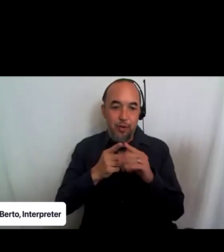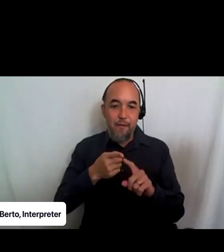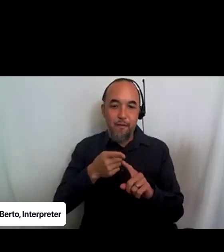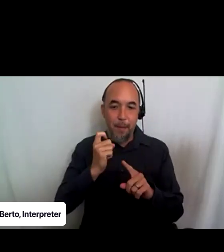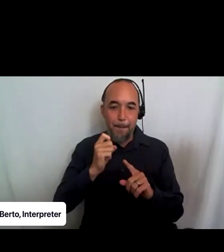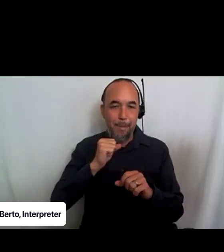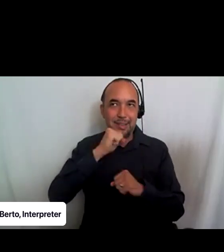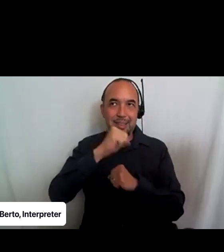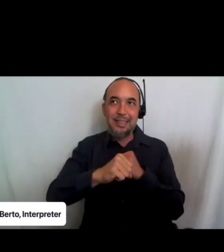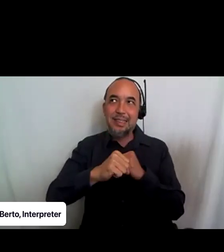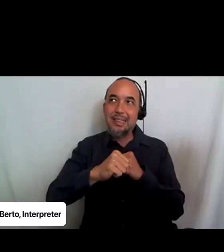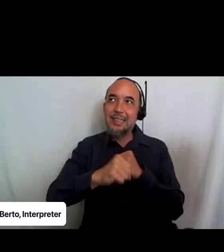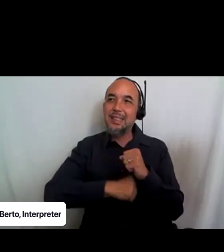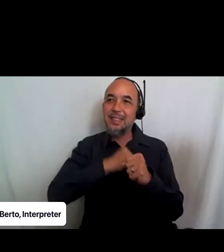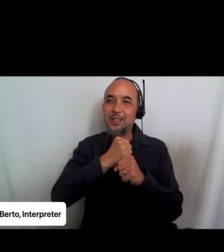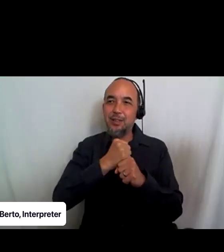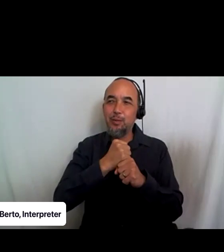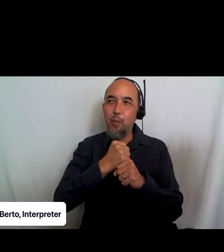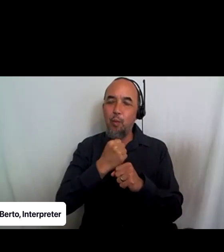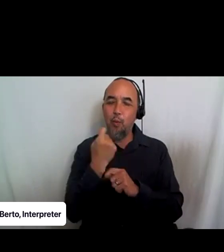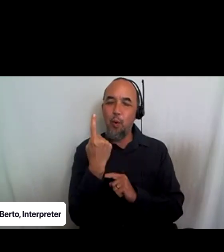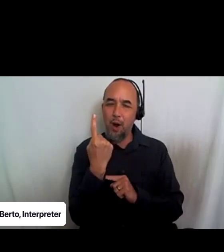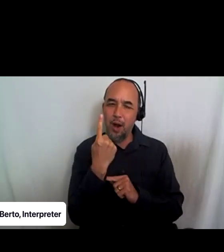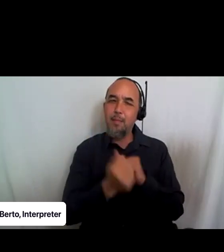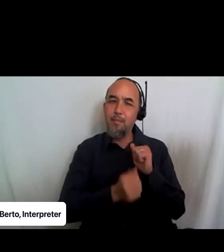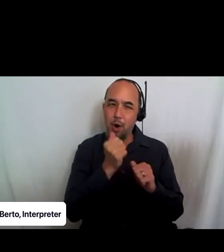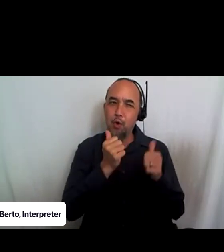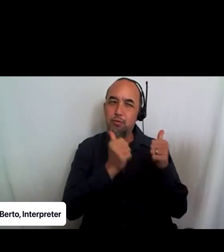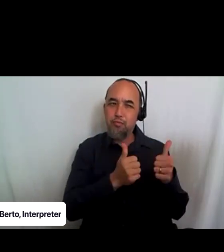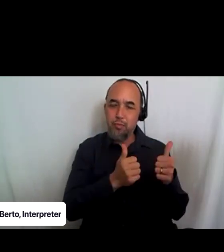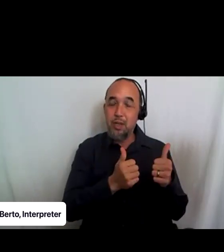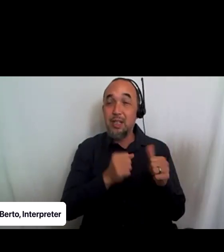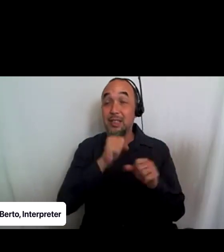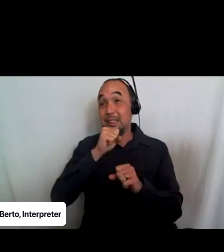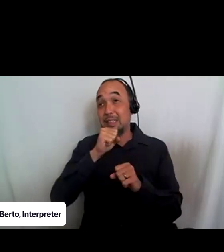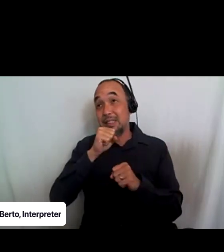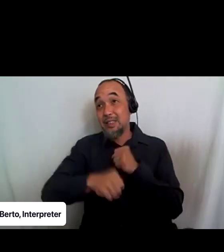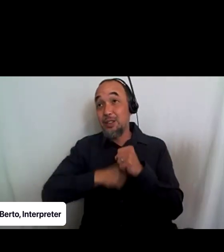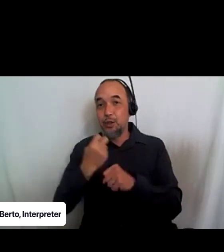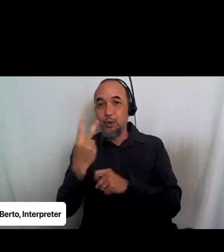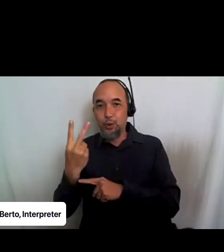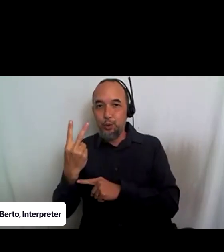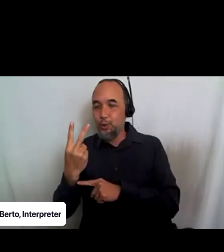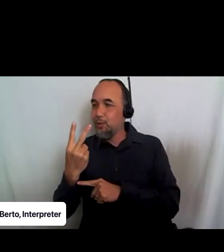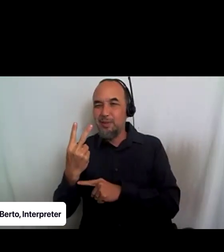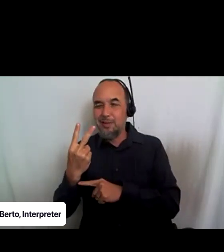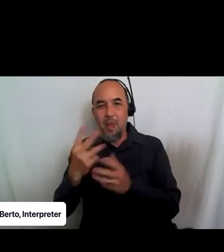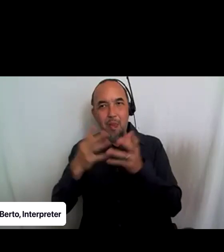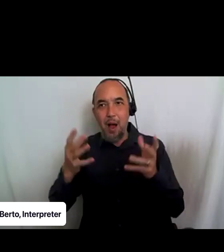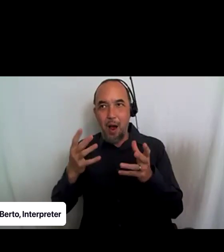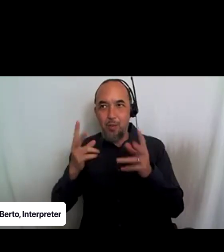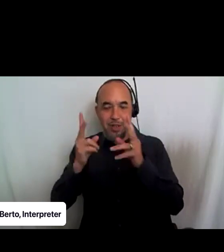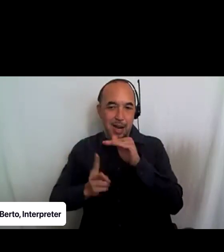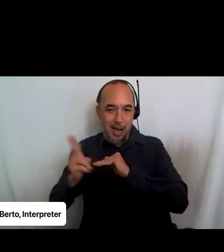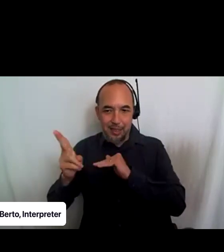what was it? Season 1, most of it made it. Season 1, most of it made it. Season 2, a lot of scenes didn't make it. The spa scene with Dave Fane only made it